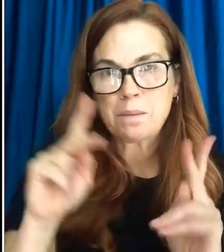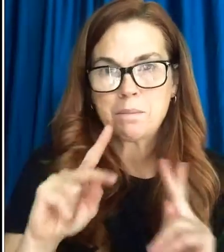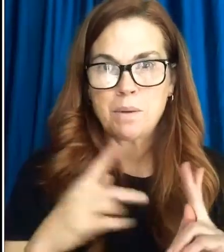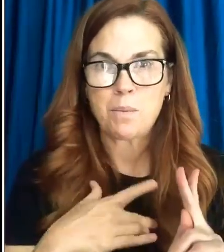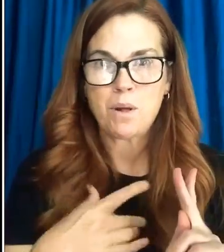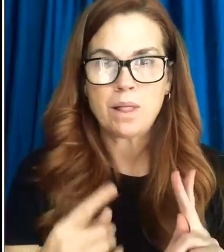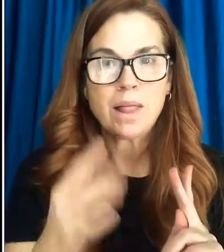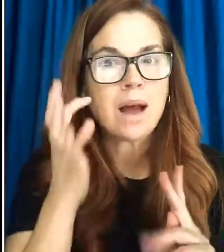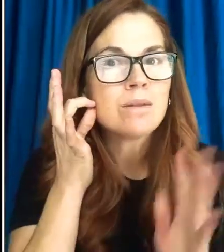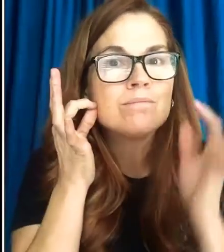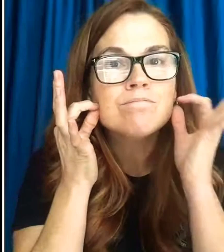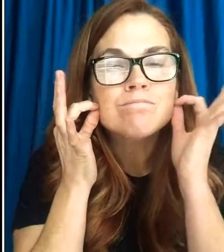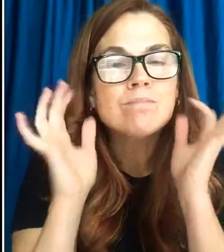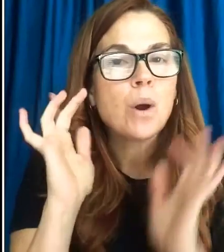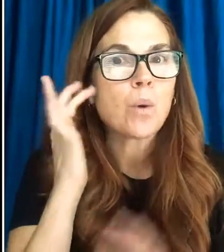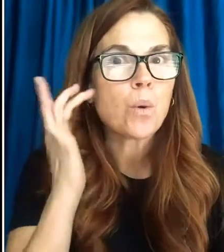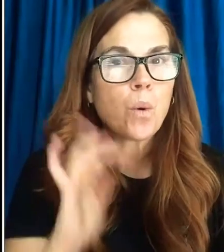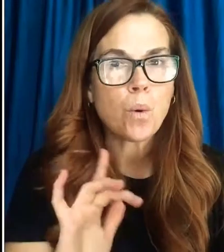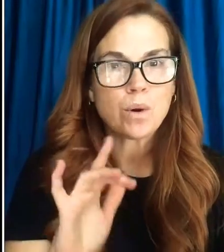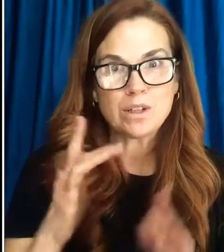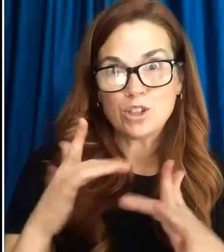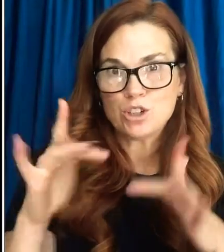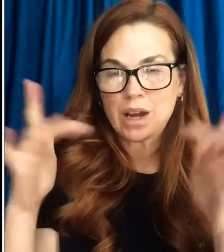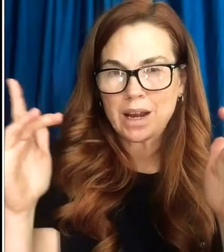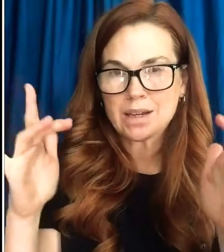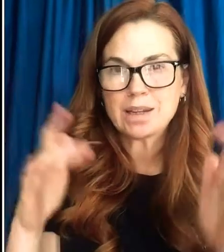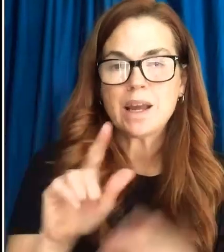for jewelry. Ooh, shiny.